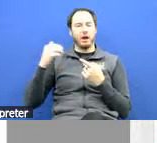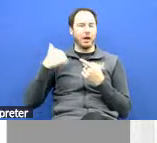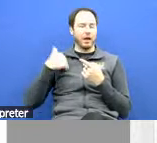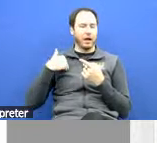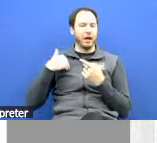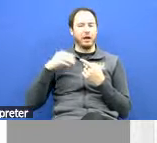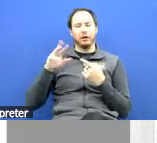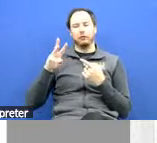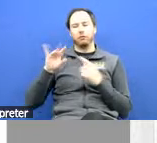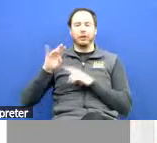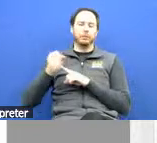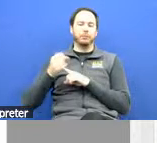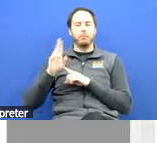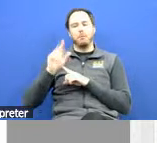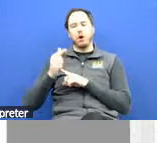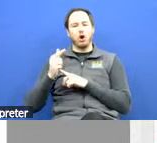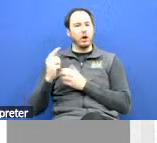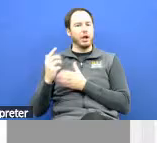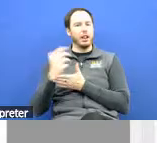Williamsburg collection.